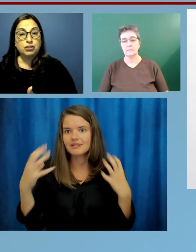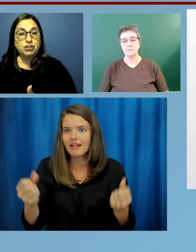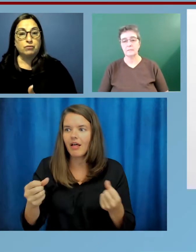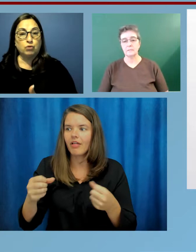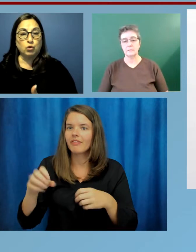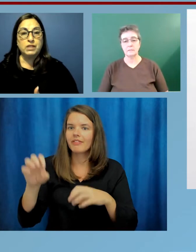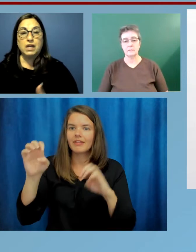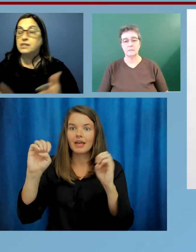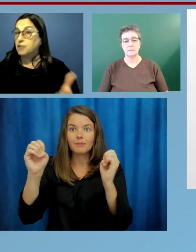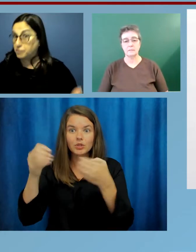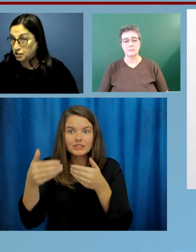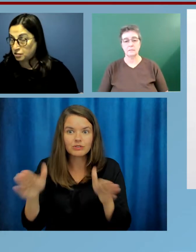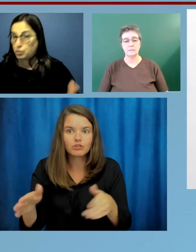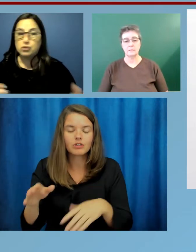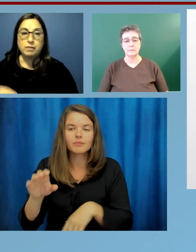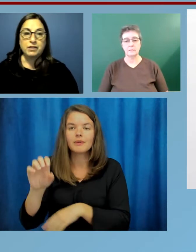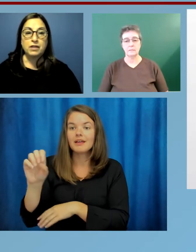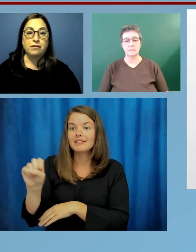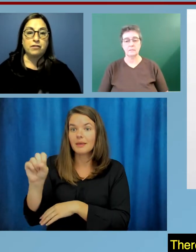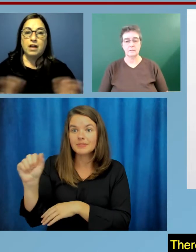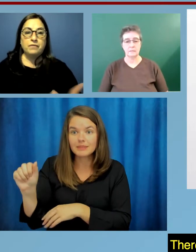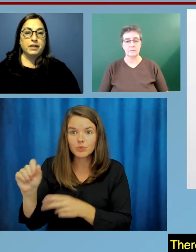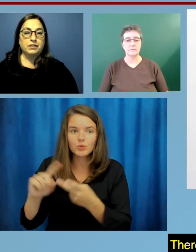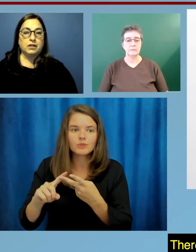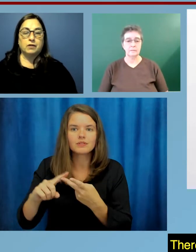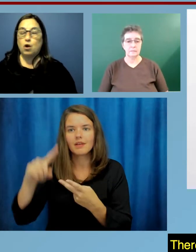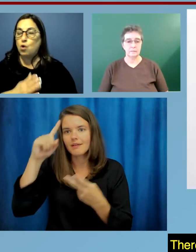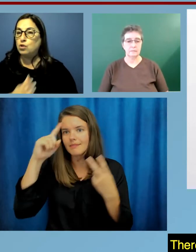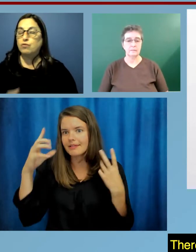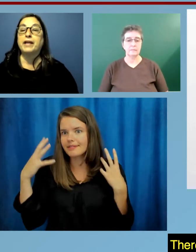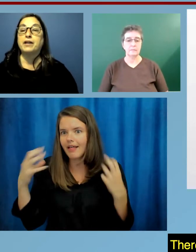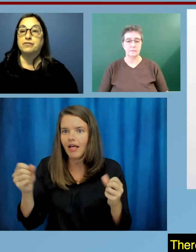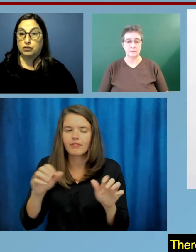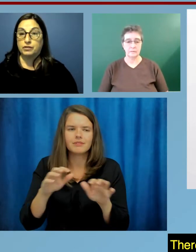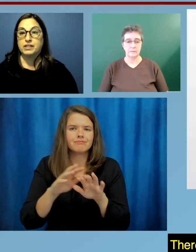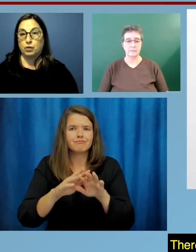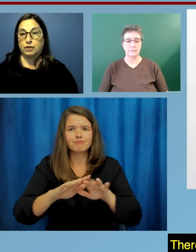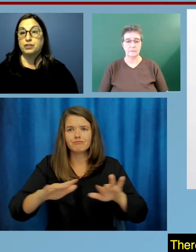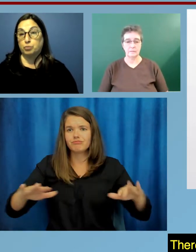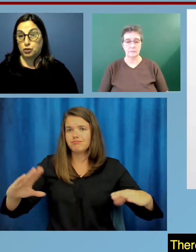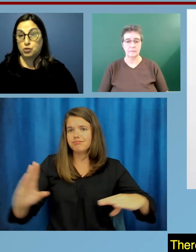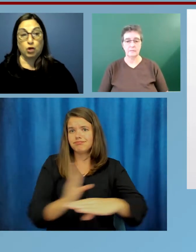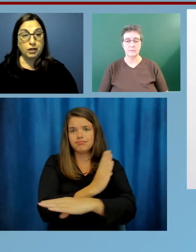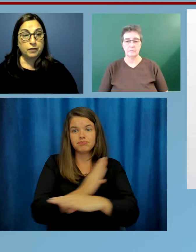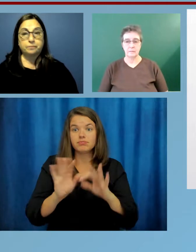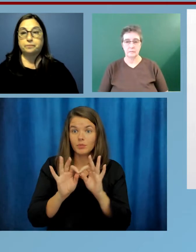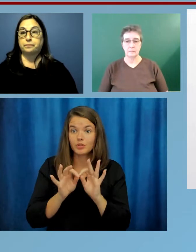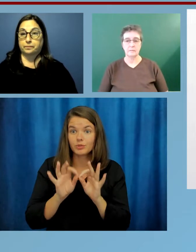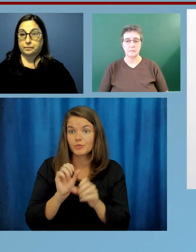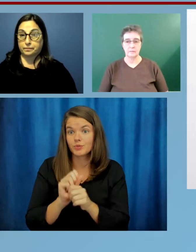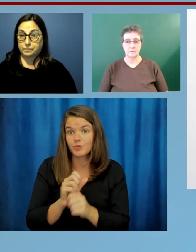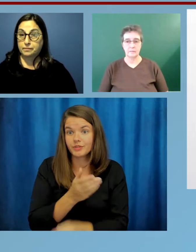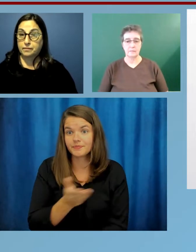situations, emergency rooms, substance abuse, mental health. There's a whole array of services where interpreters work.